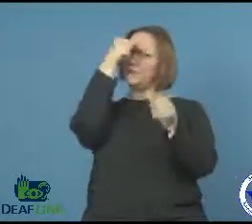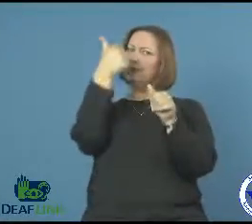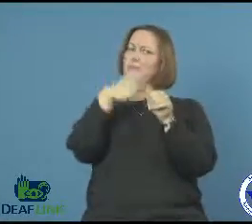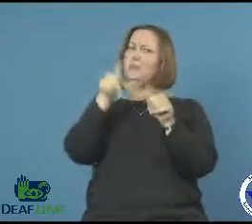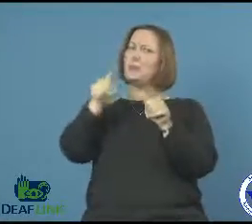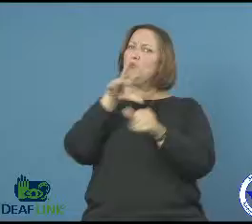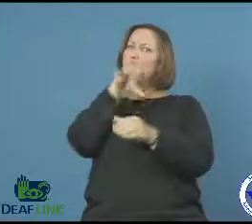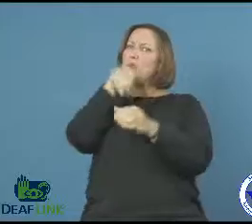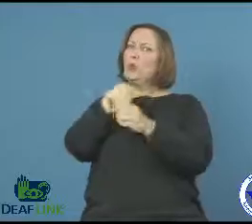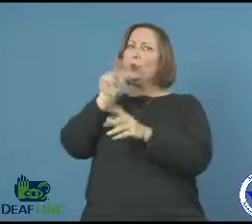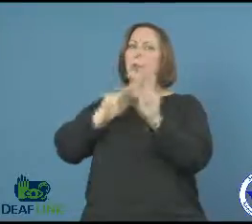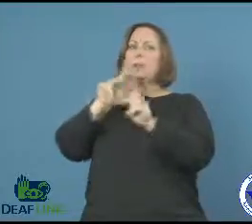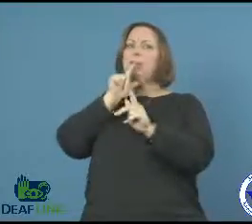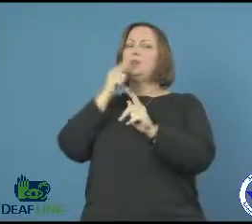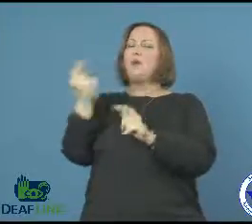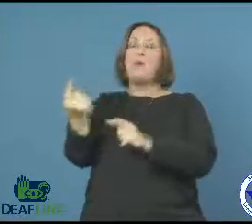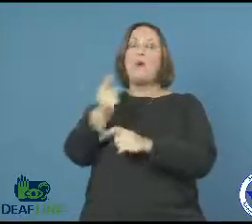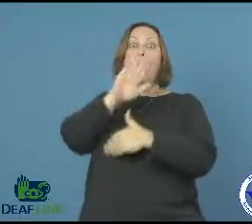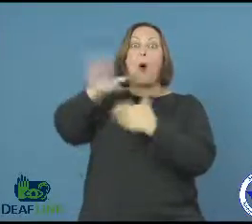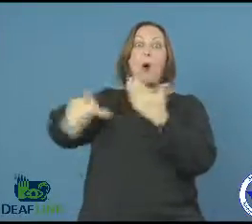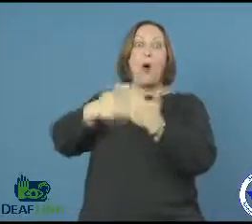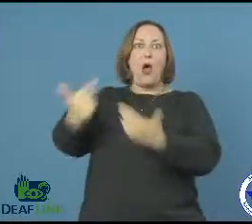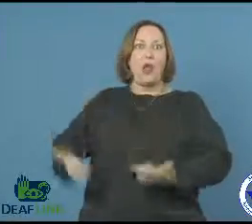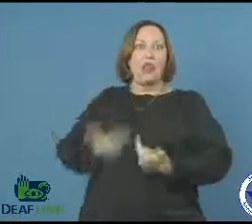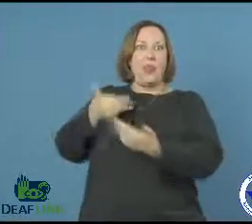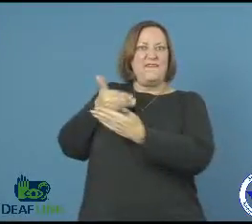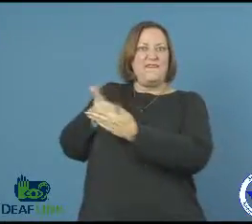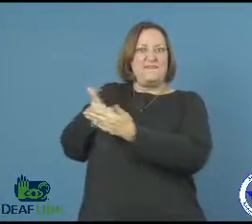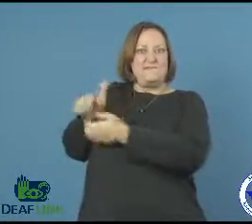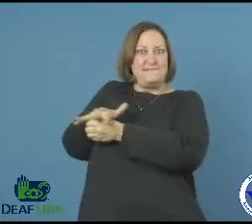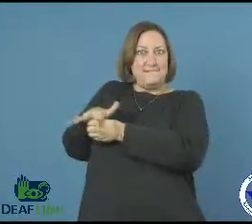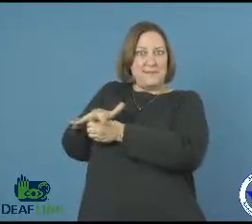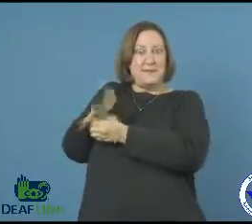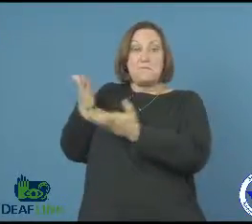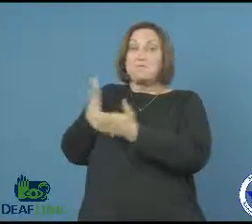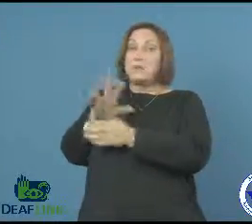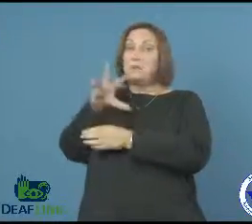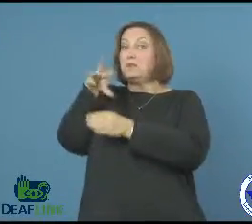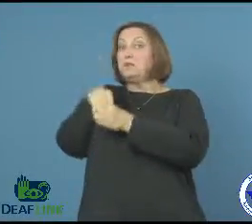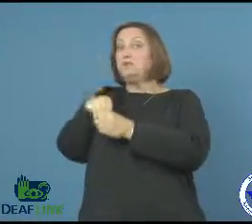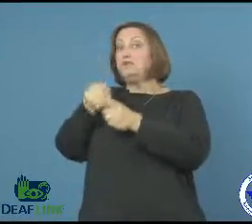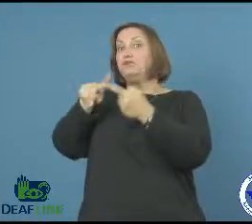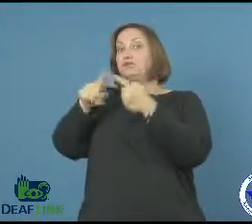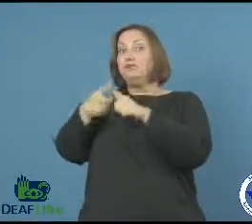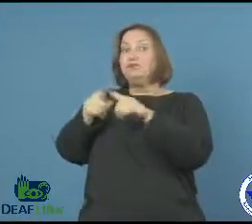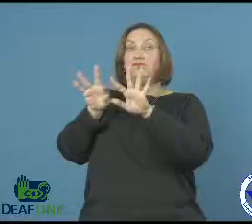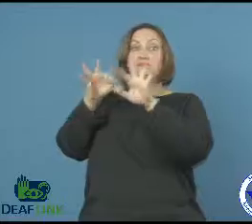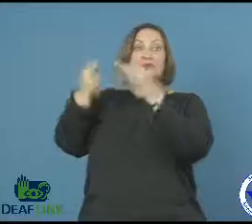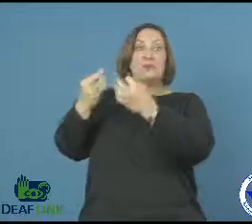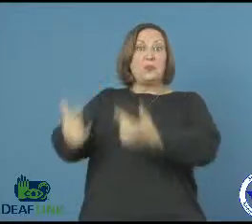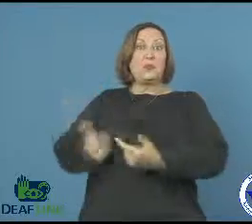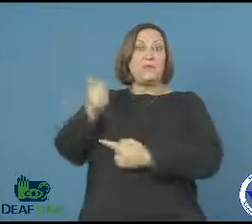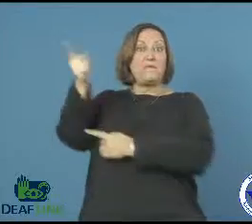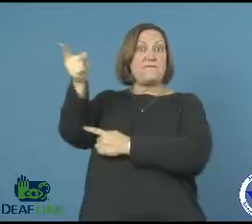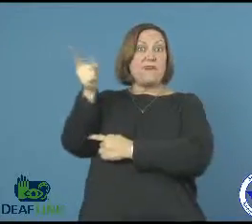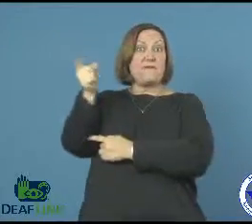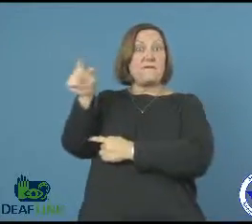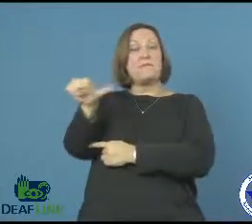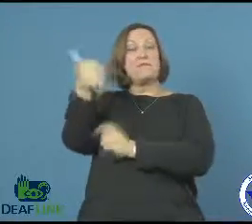Include people both in and out of your immediate neighborhood or community, such as a relative in